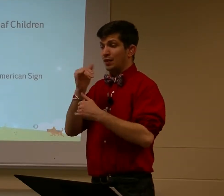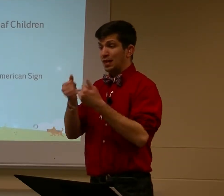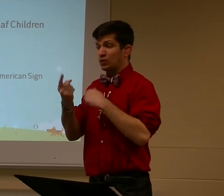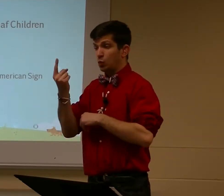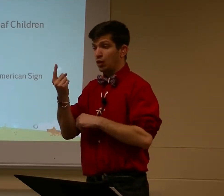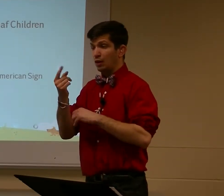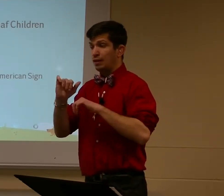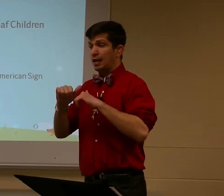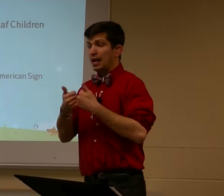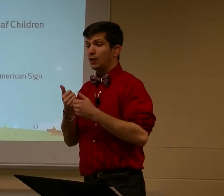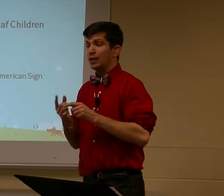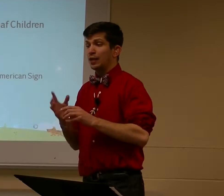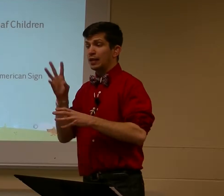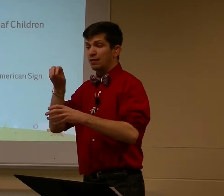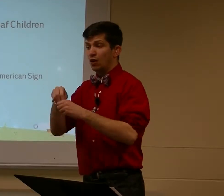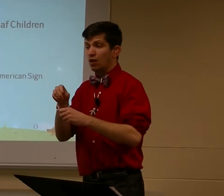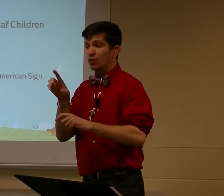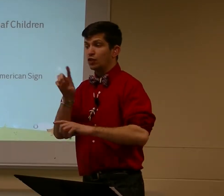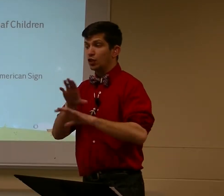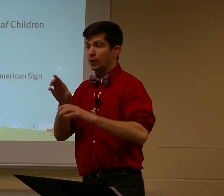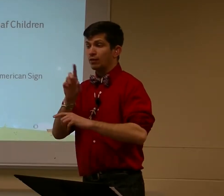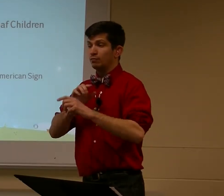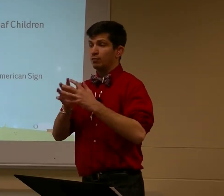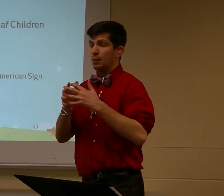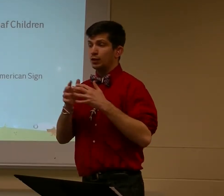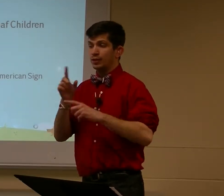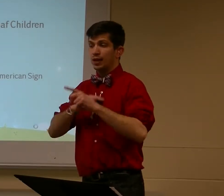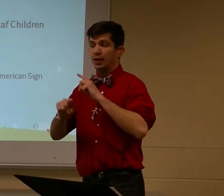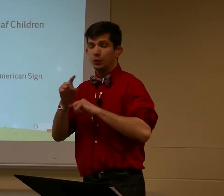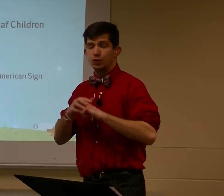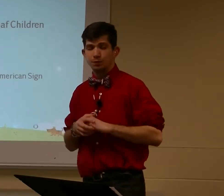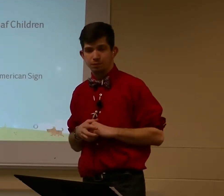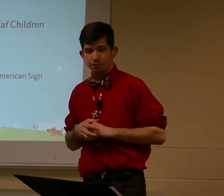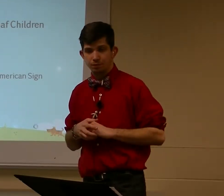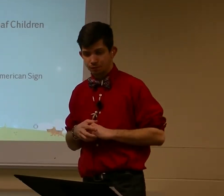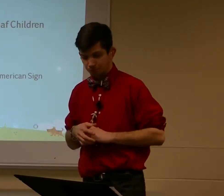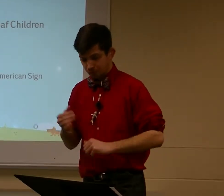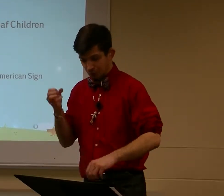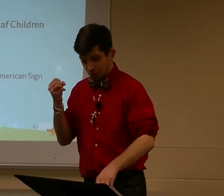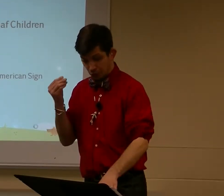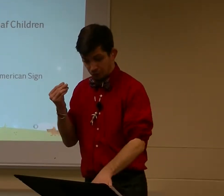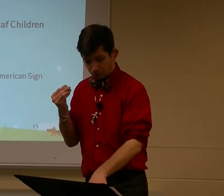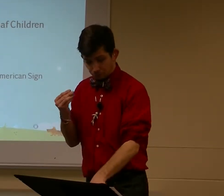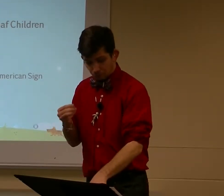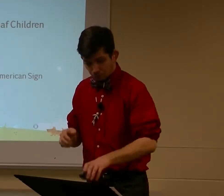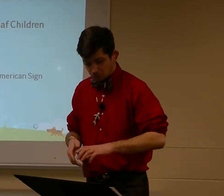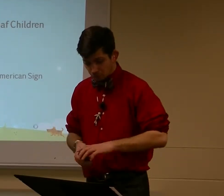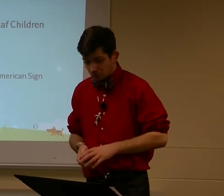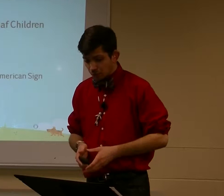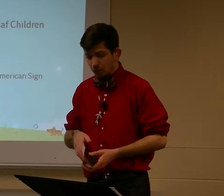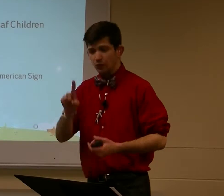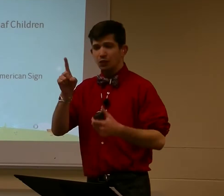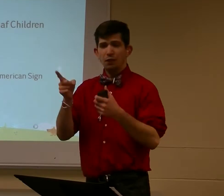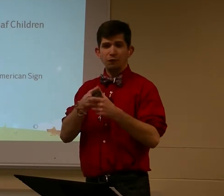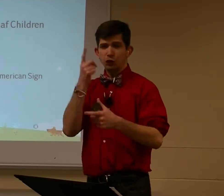last one, how can I get involved in doing American Sign Language? So, the first